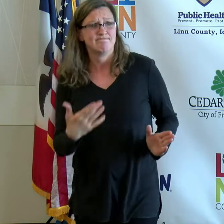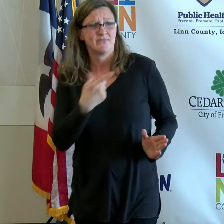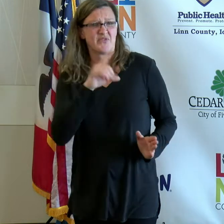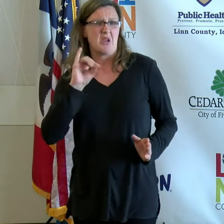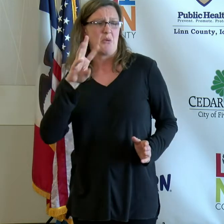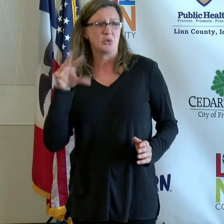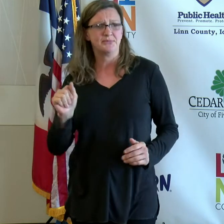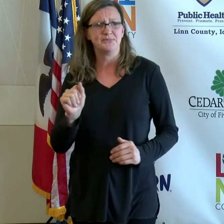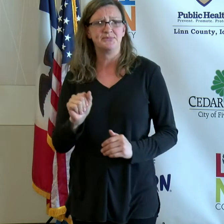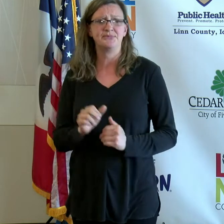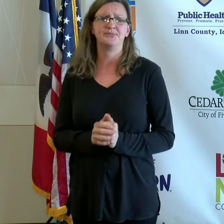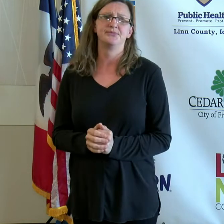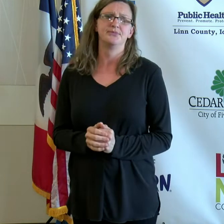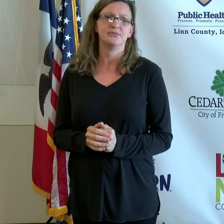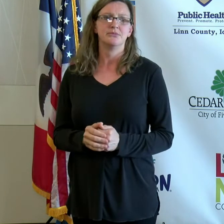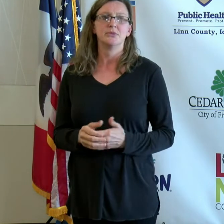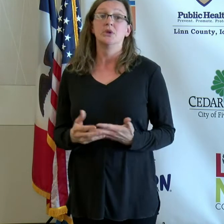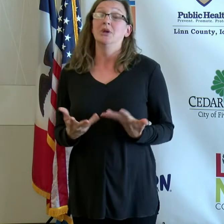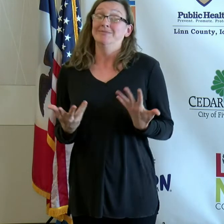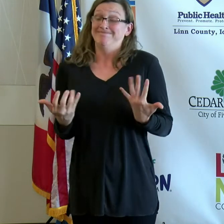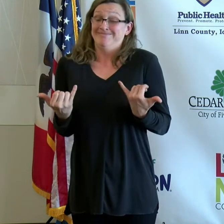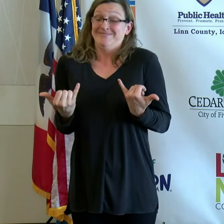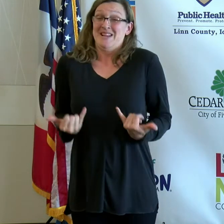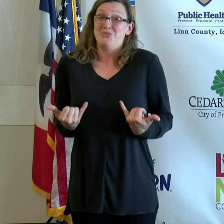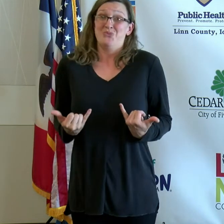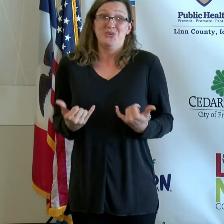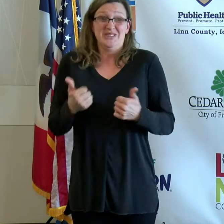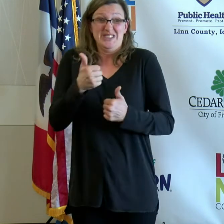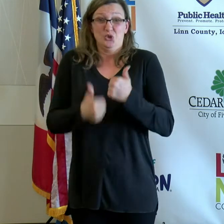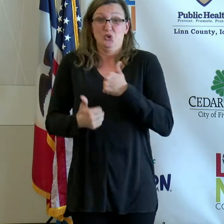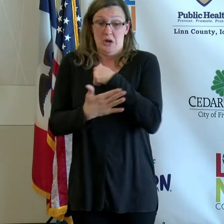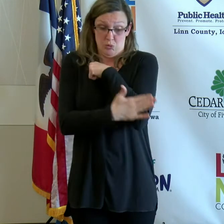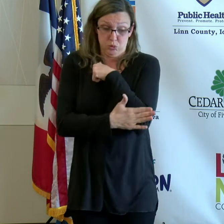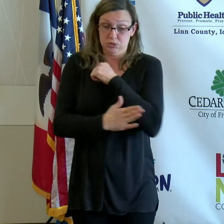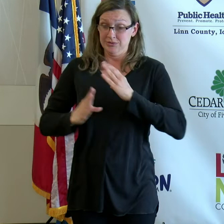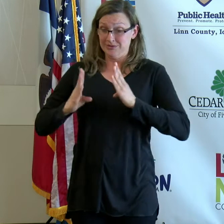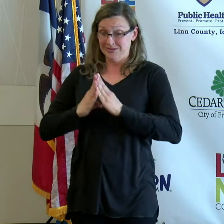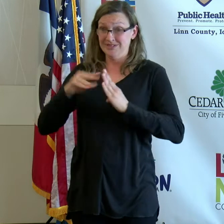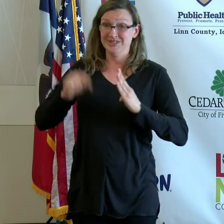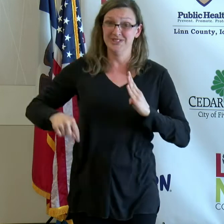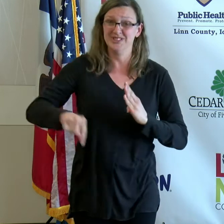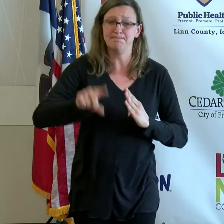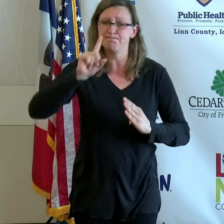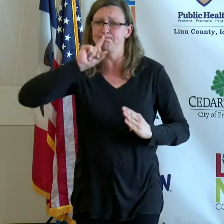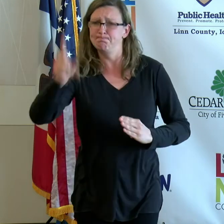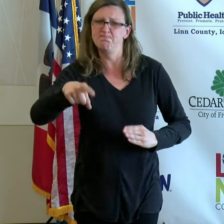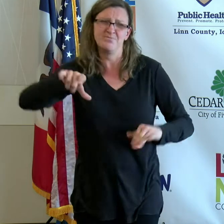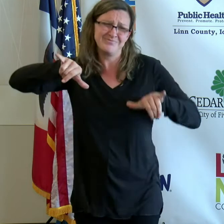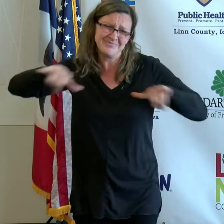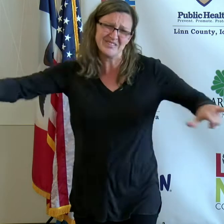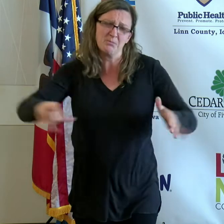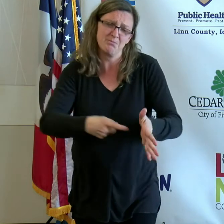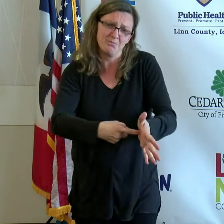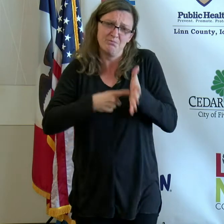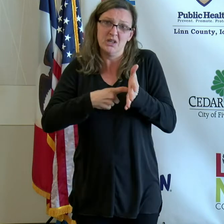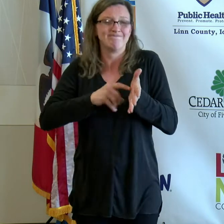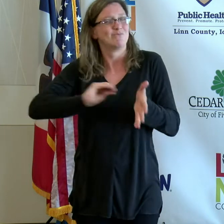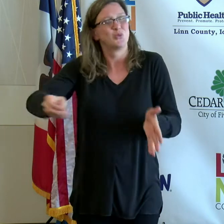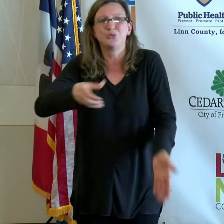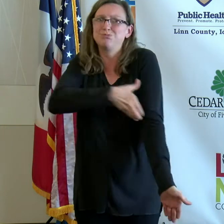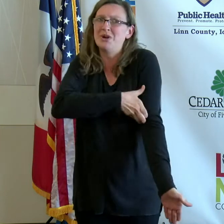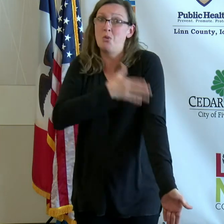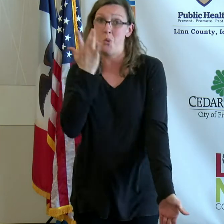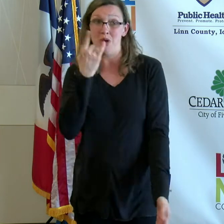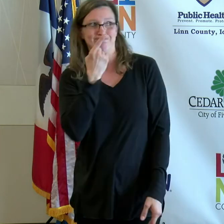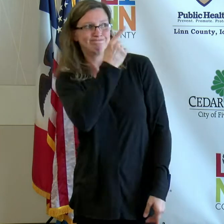to close businesses or even to order people to stay at home. I know that the governor has the